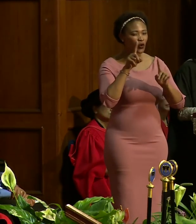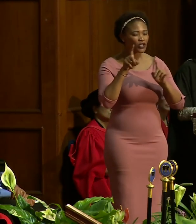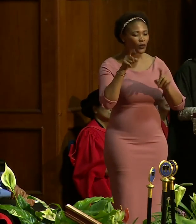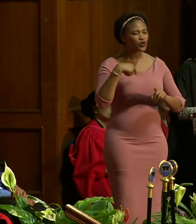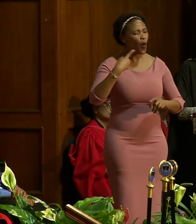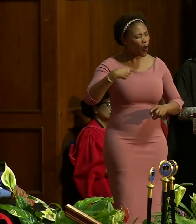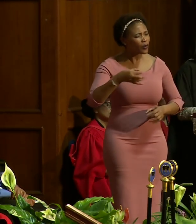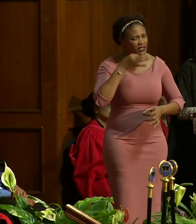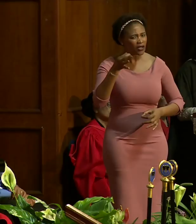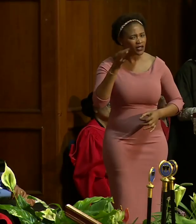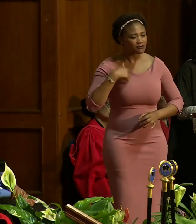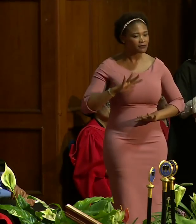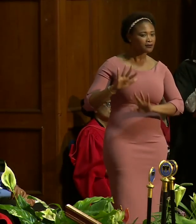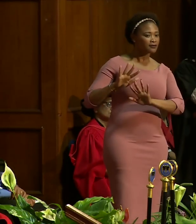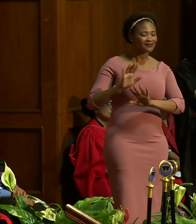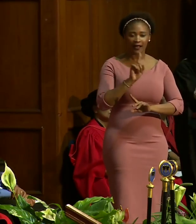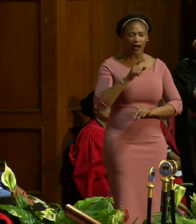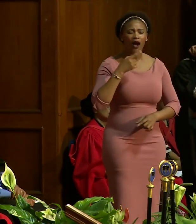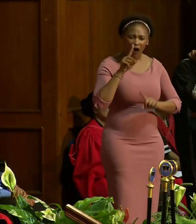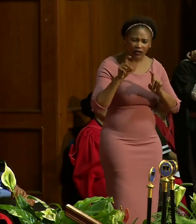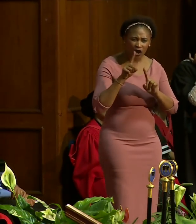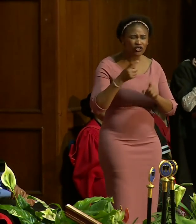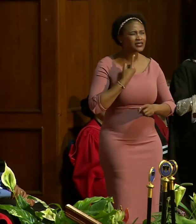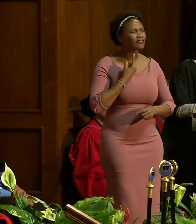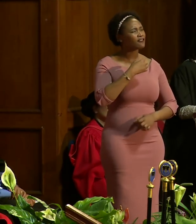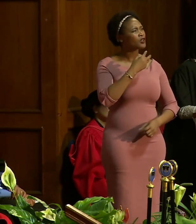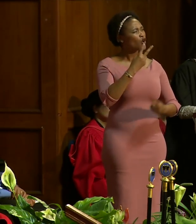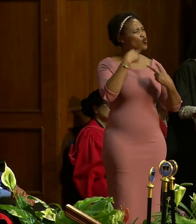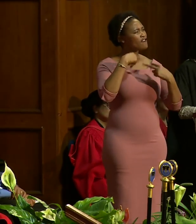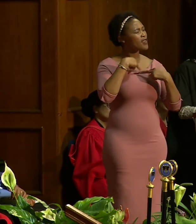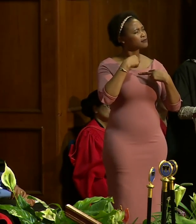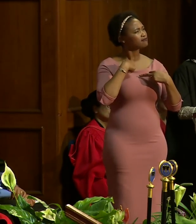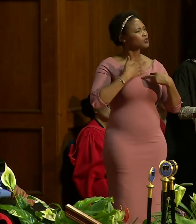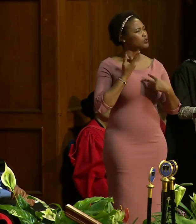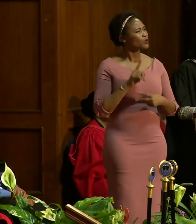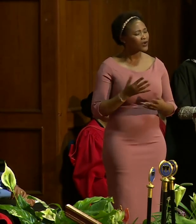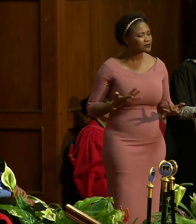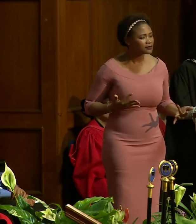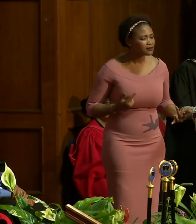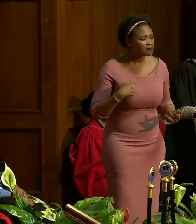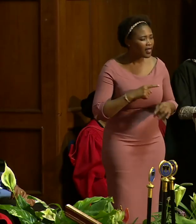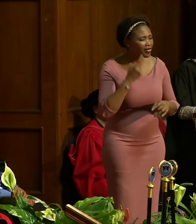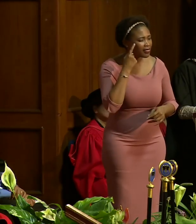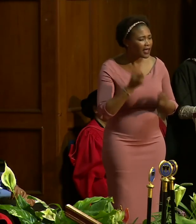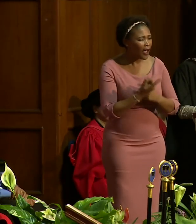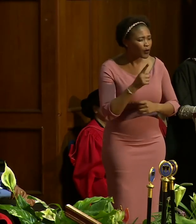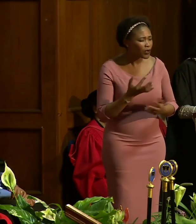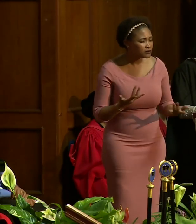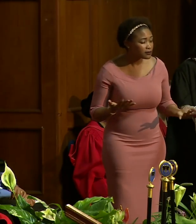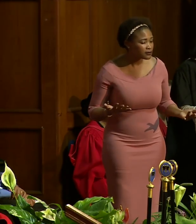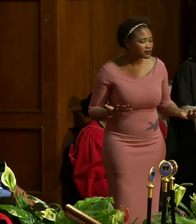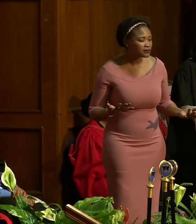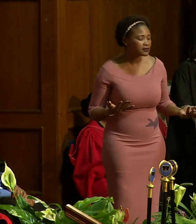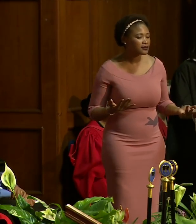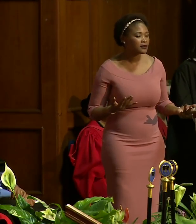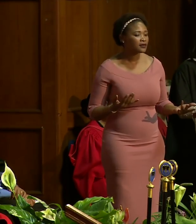afraid of them. To try and have honest reflections with myself about what I truly want and what I think is happening right now.